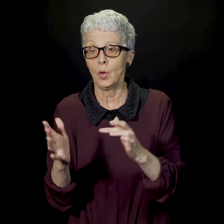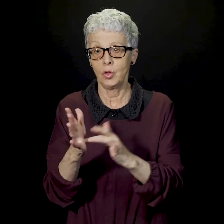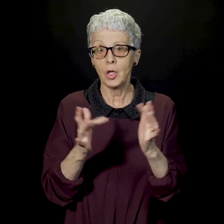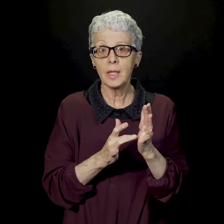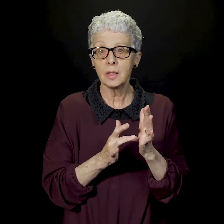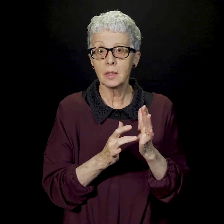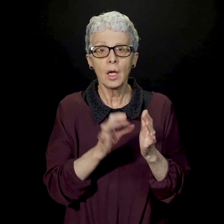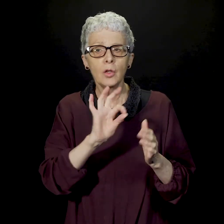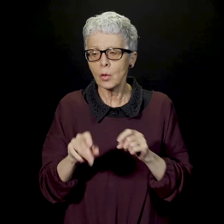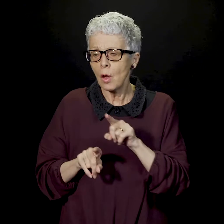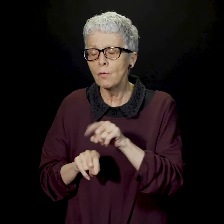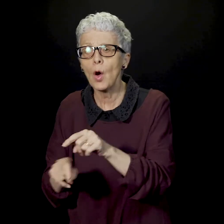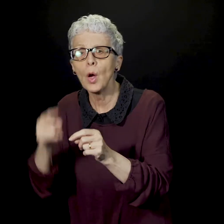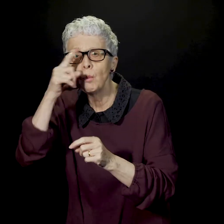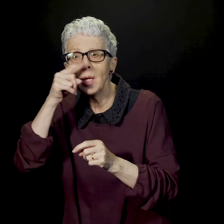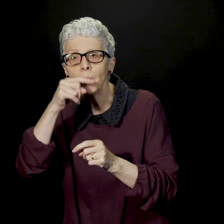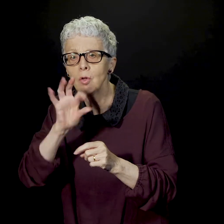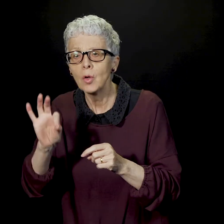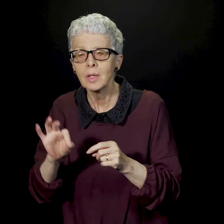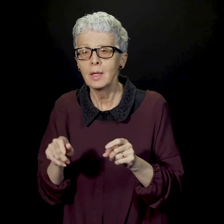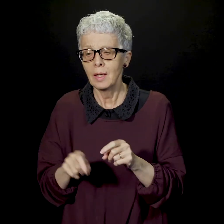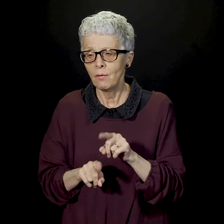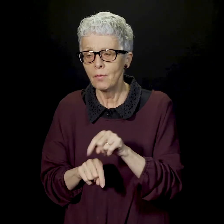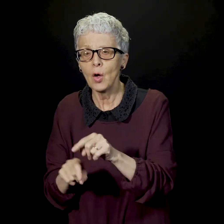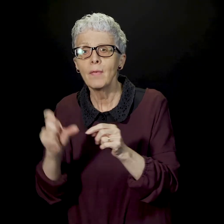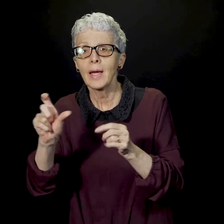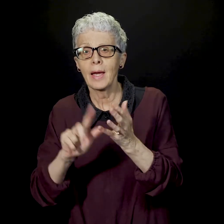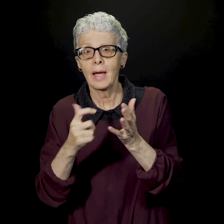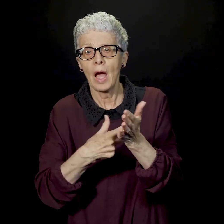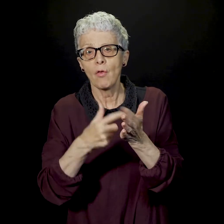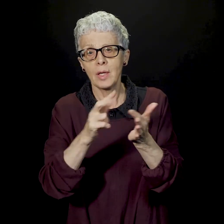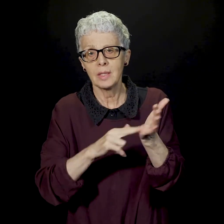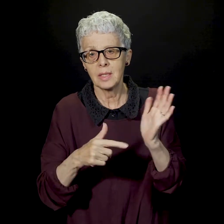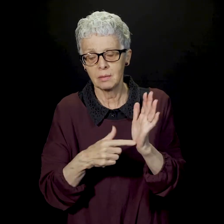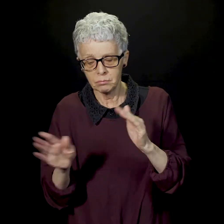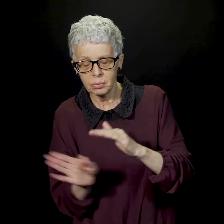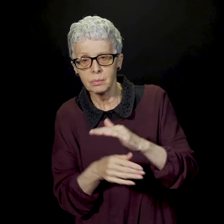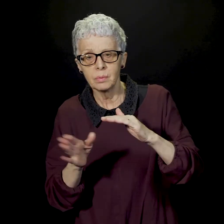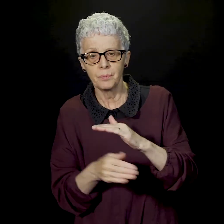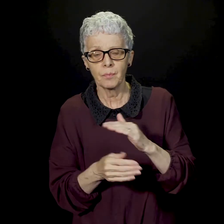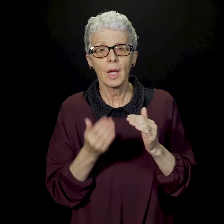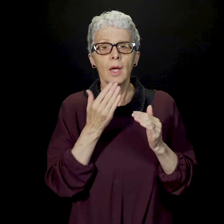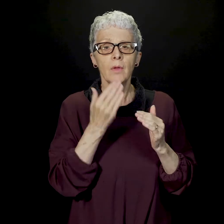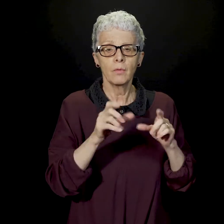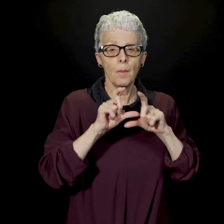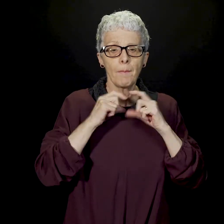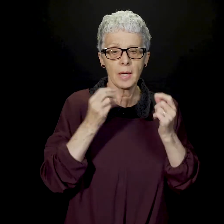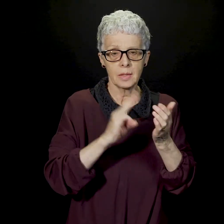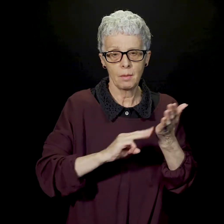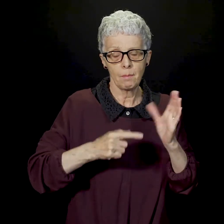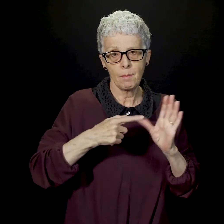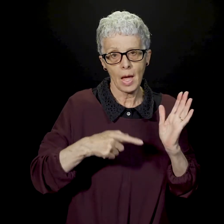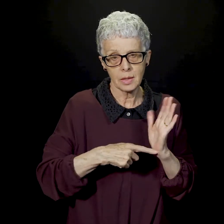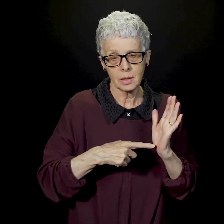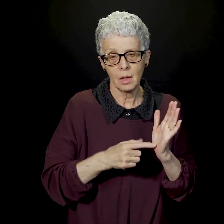simply go with the flow and go with the current. And so we've been, thanks Pastor Matt, we've been going through